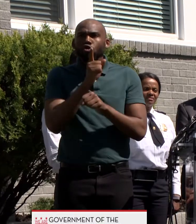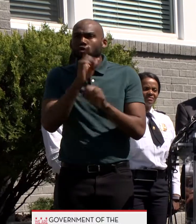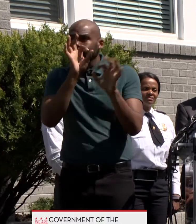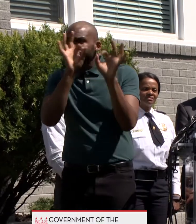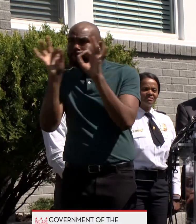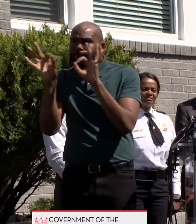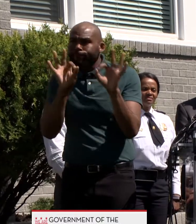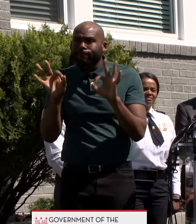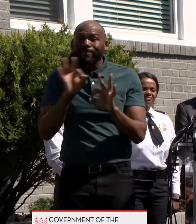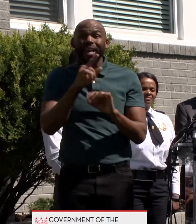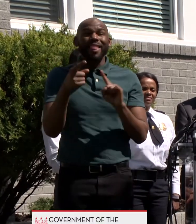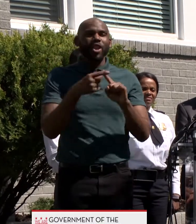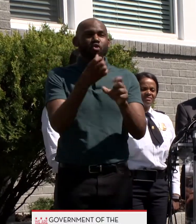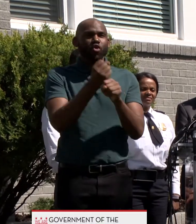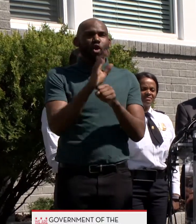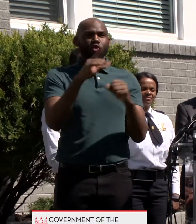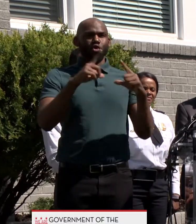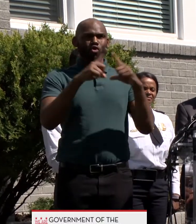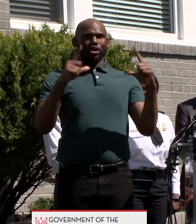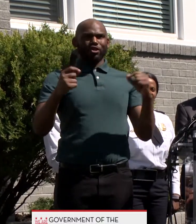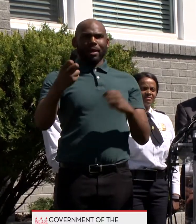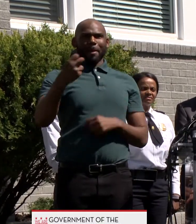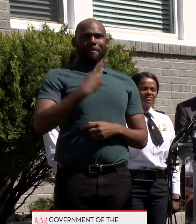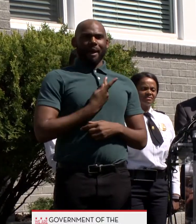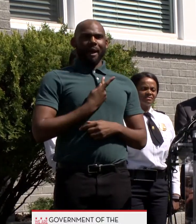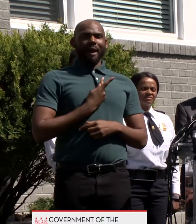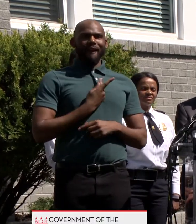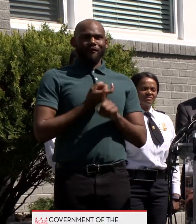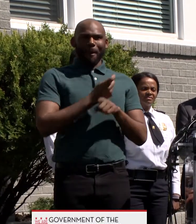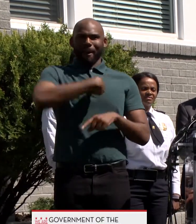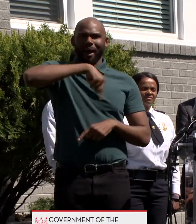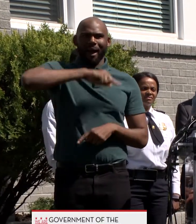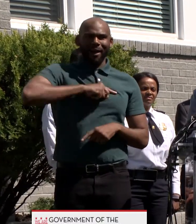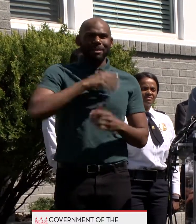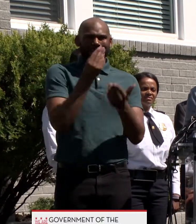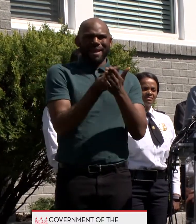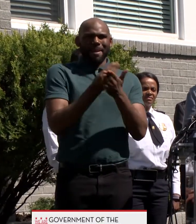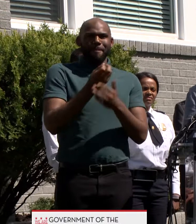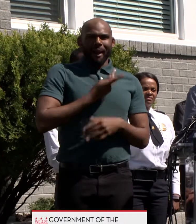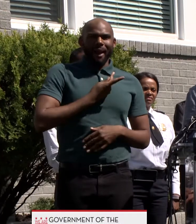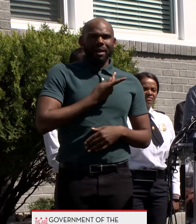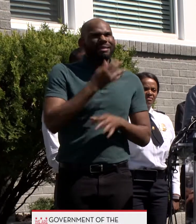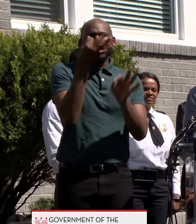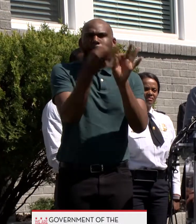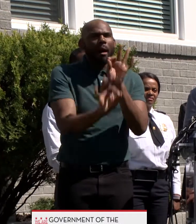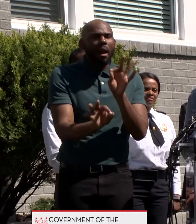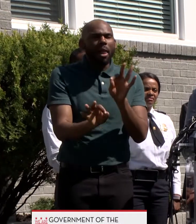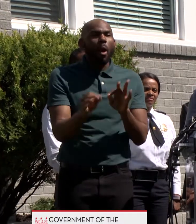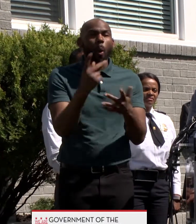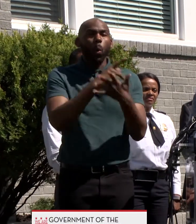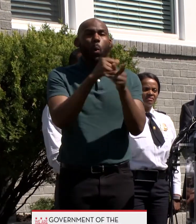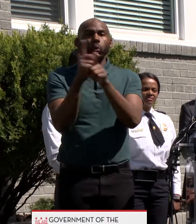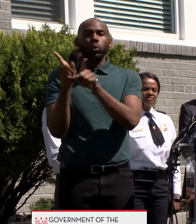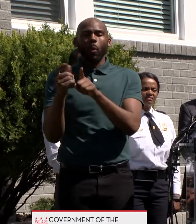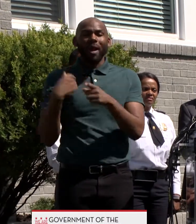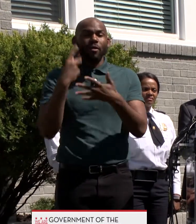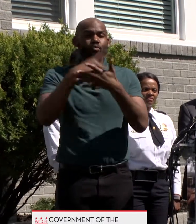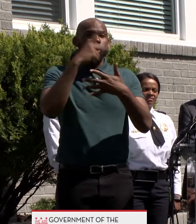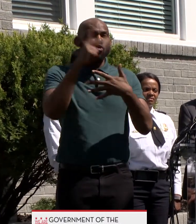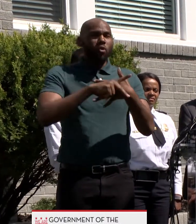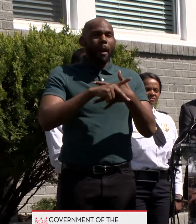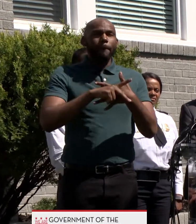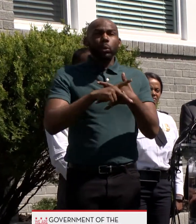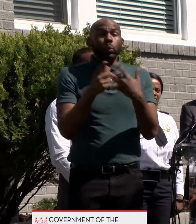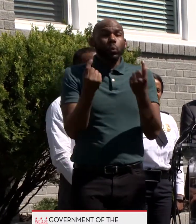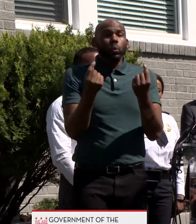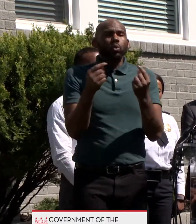and then you get your rebate check back from us. It's that simple. We also have a program that